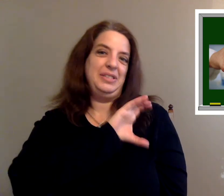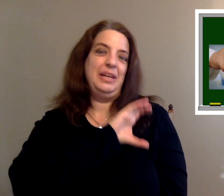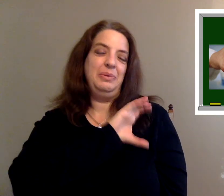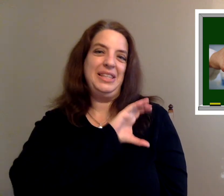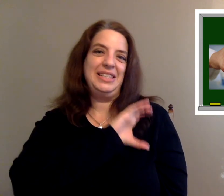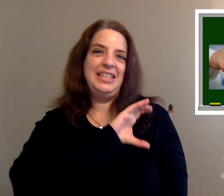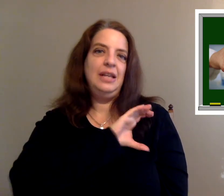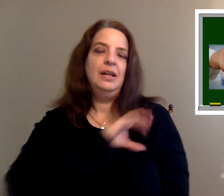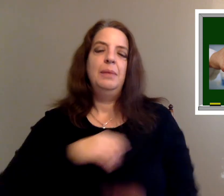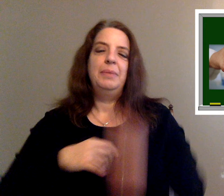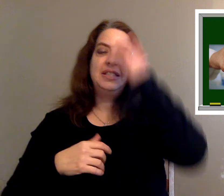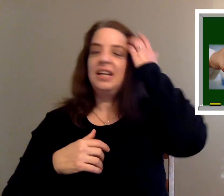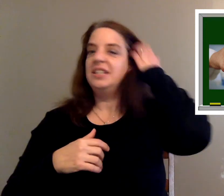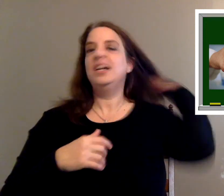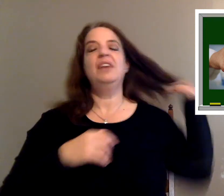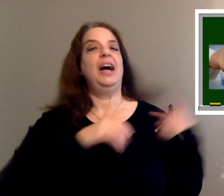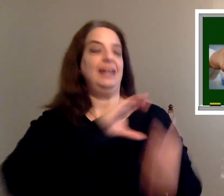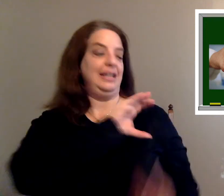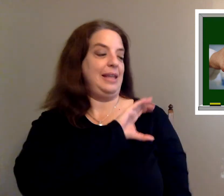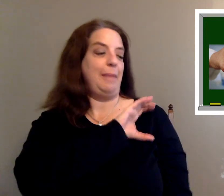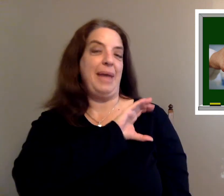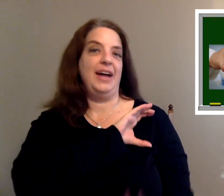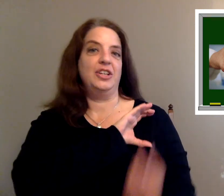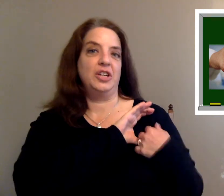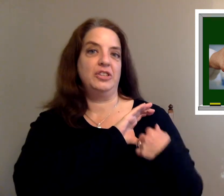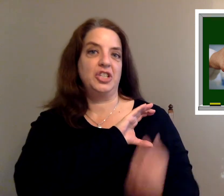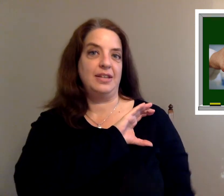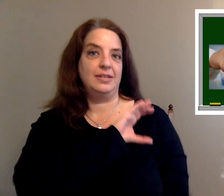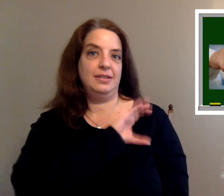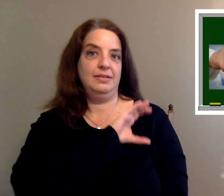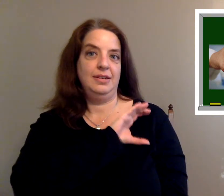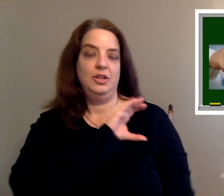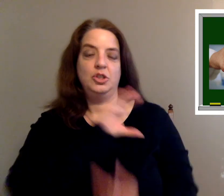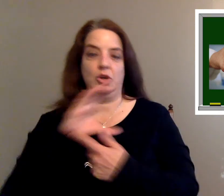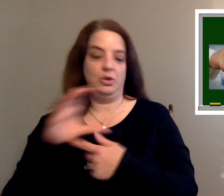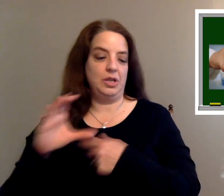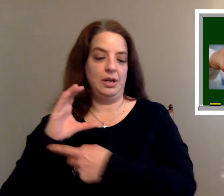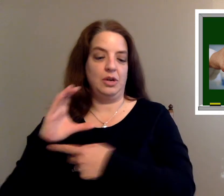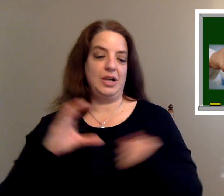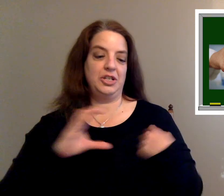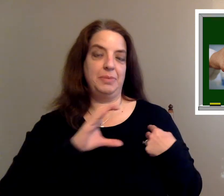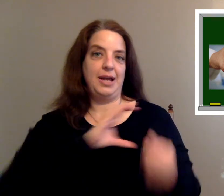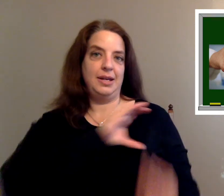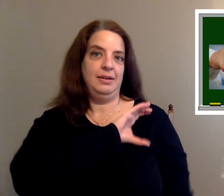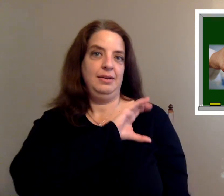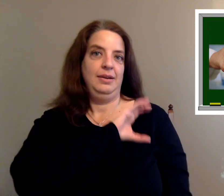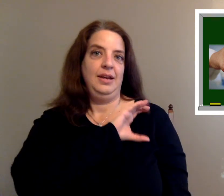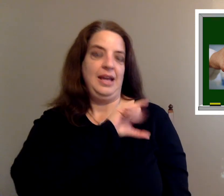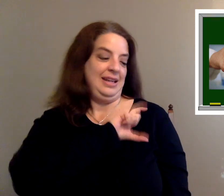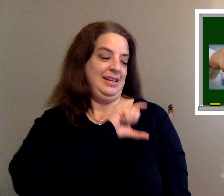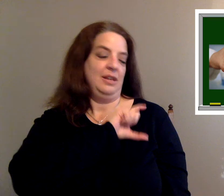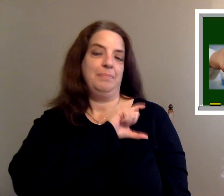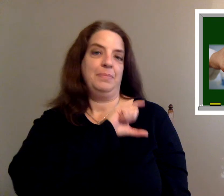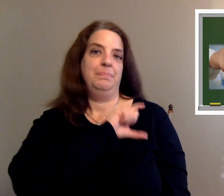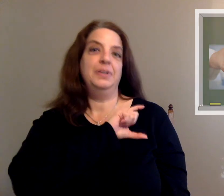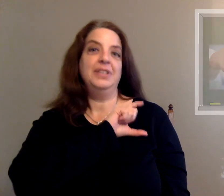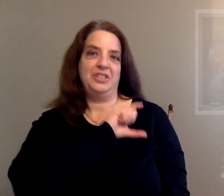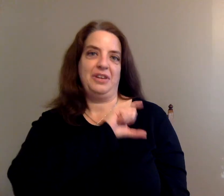it with a C, but it's the idea of highlighting that badge on their chest. So it goes across your body, police